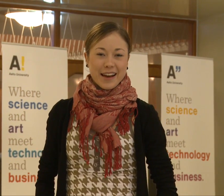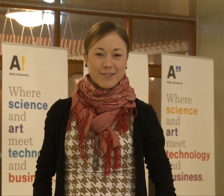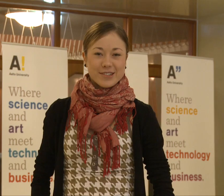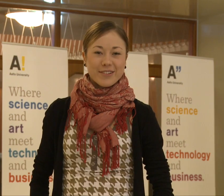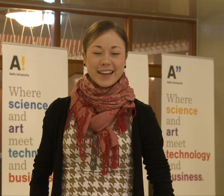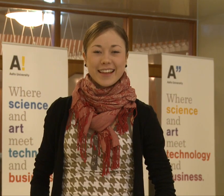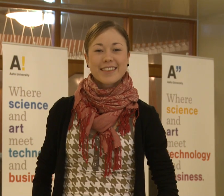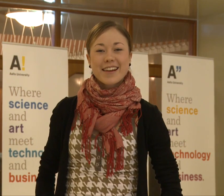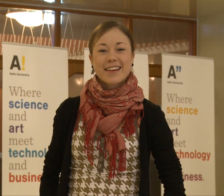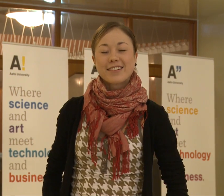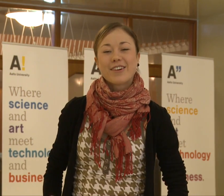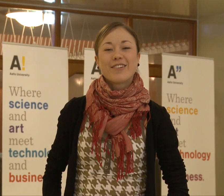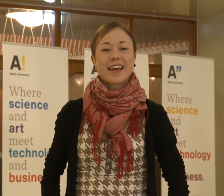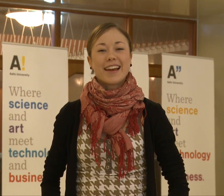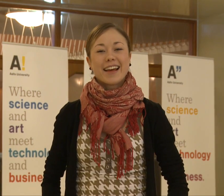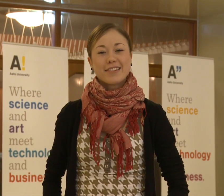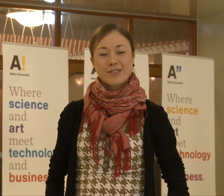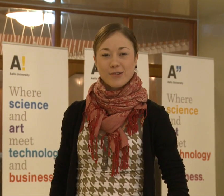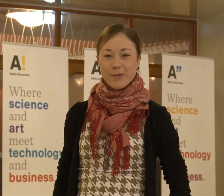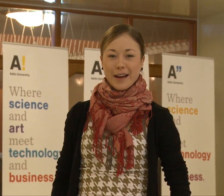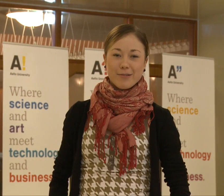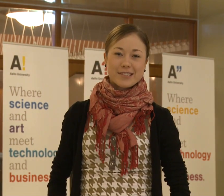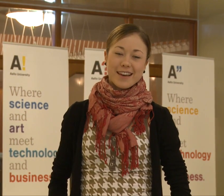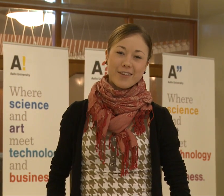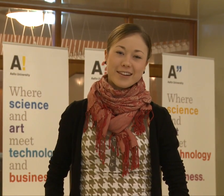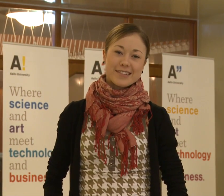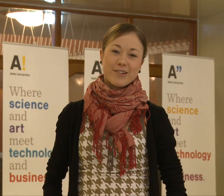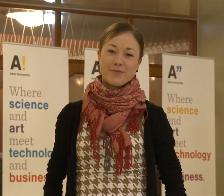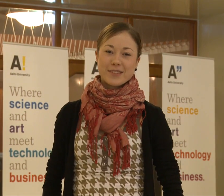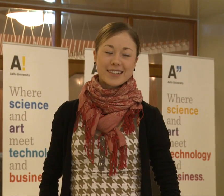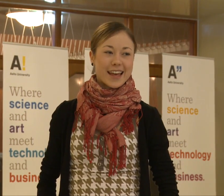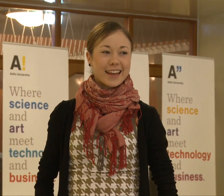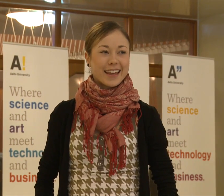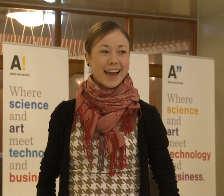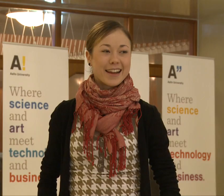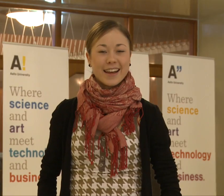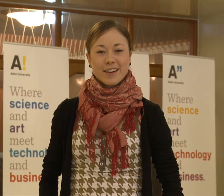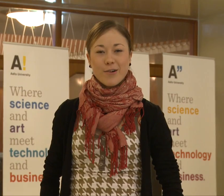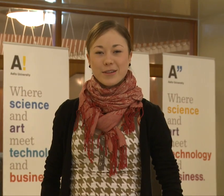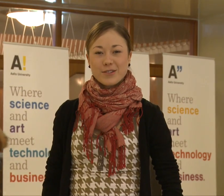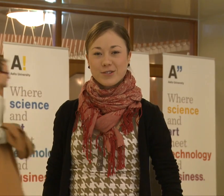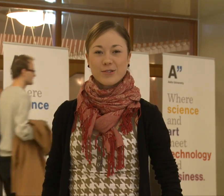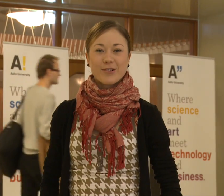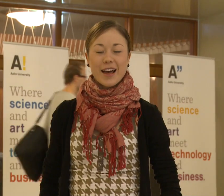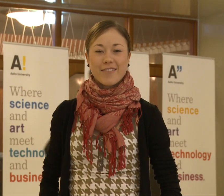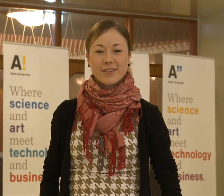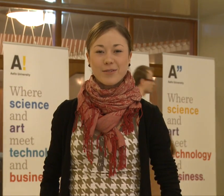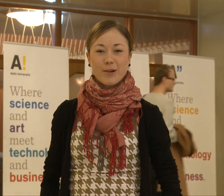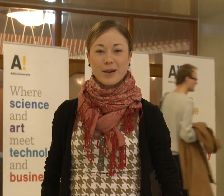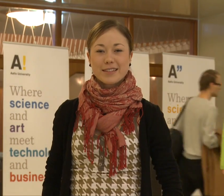I was only three years old and at school when I was seven So, skating and going to school have always